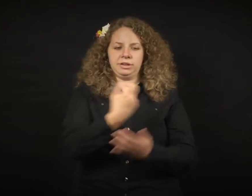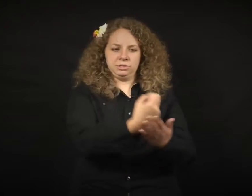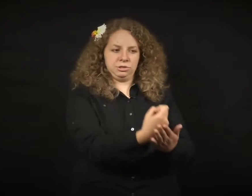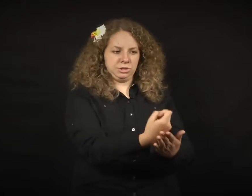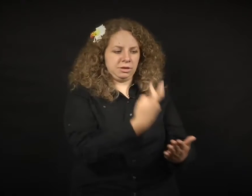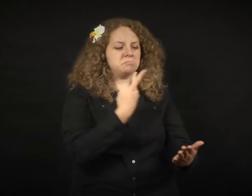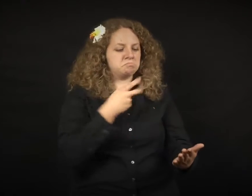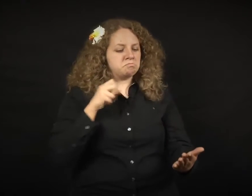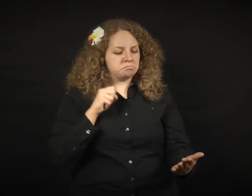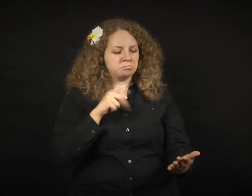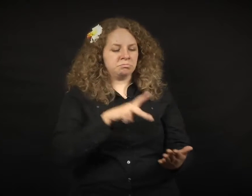ways you could do it.